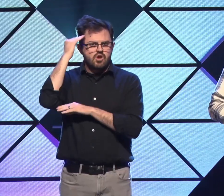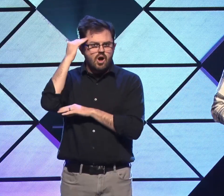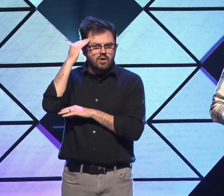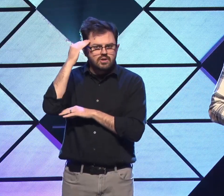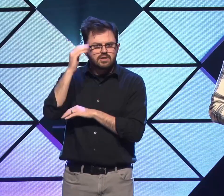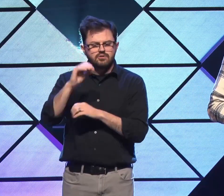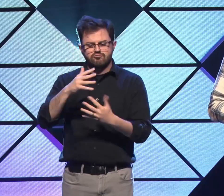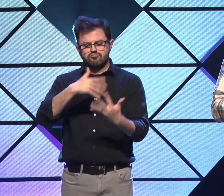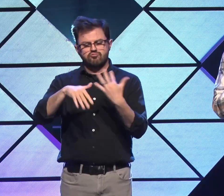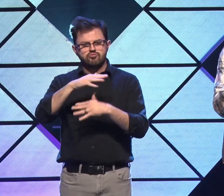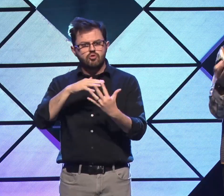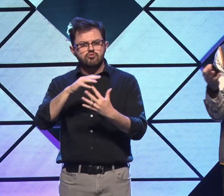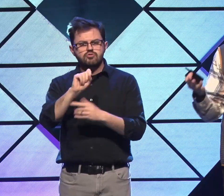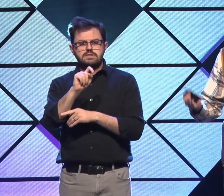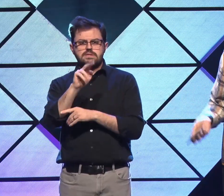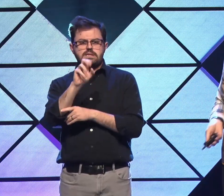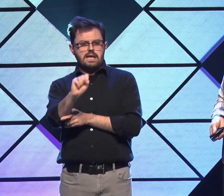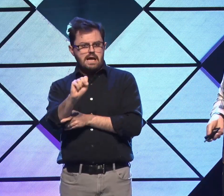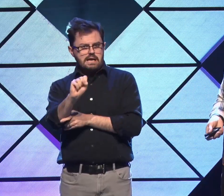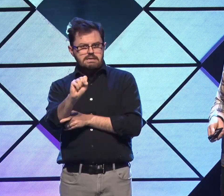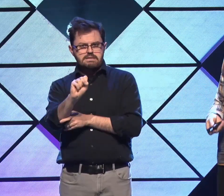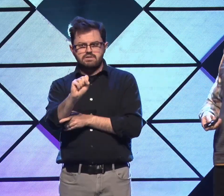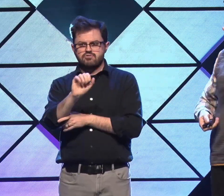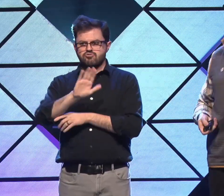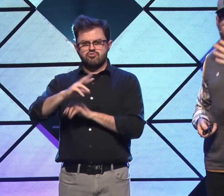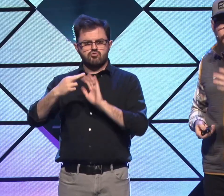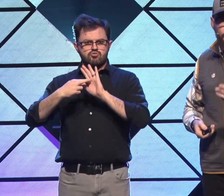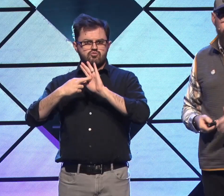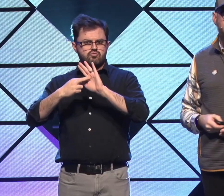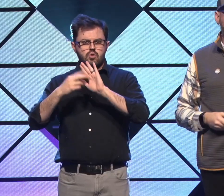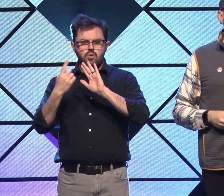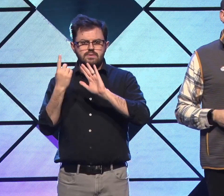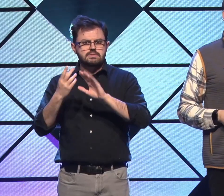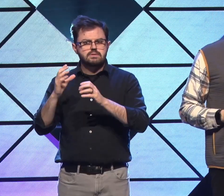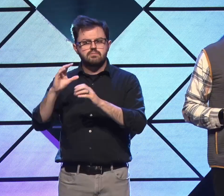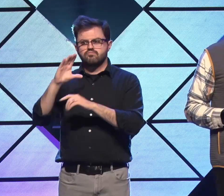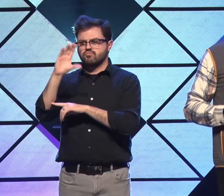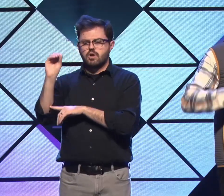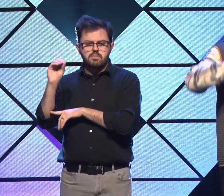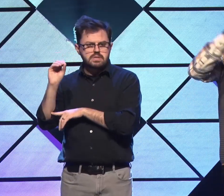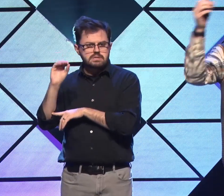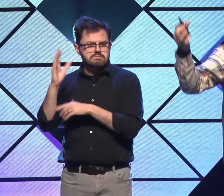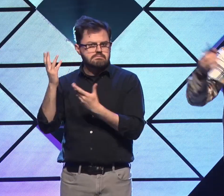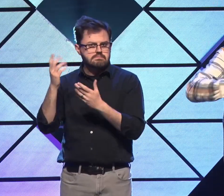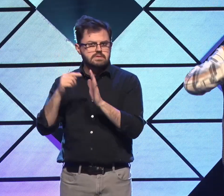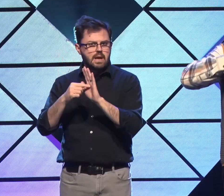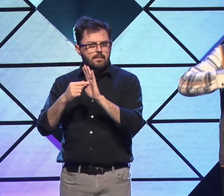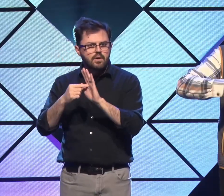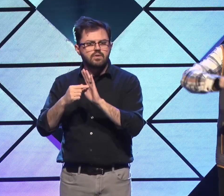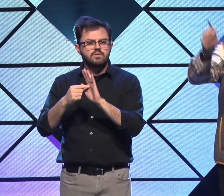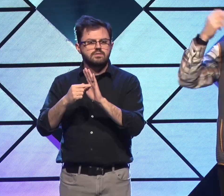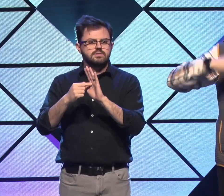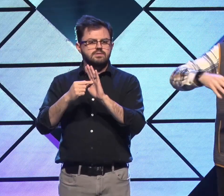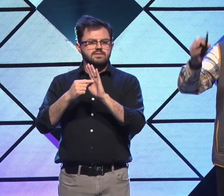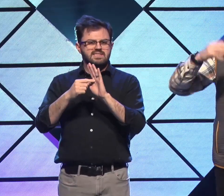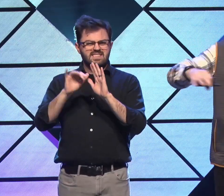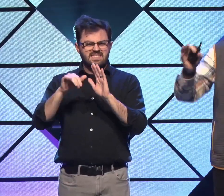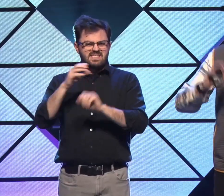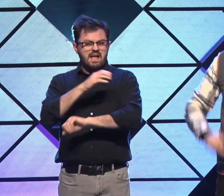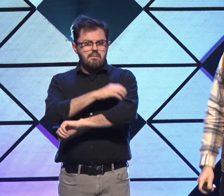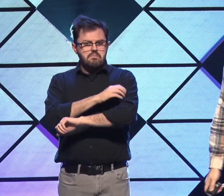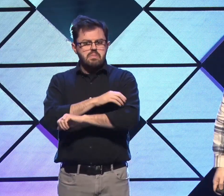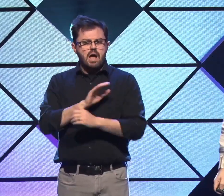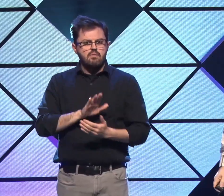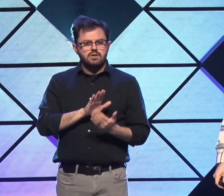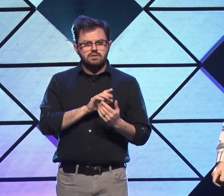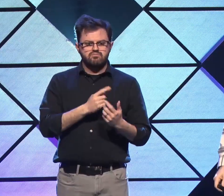social status, institutional position, like you have a title, right? And this power, like it then manifests in